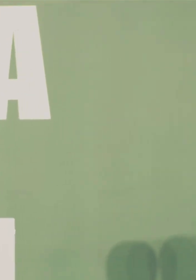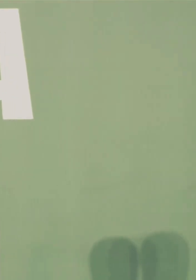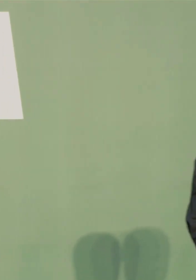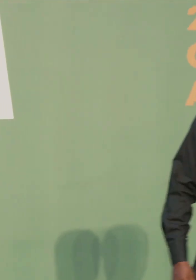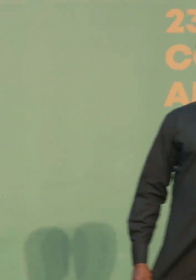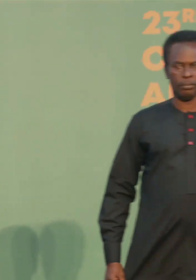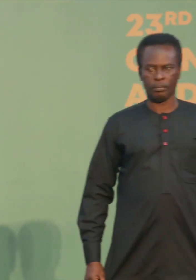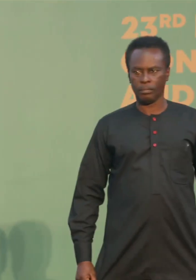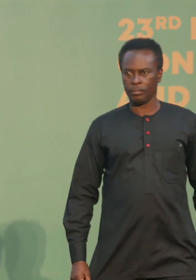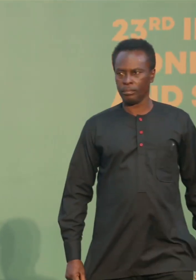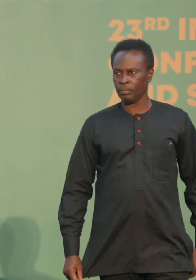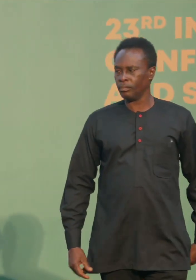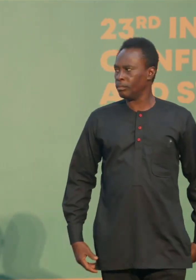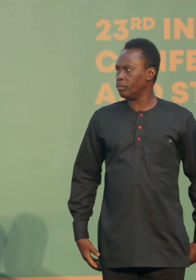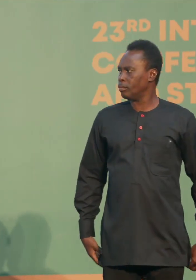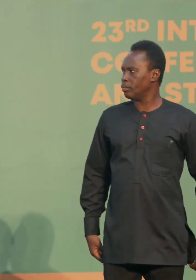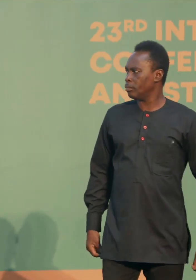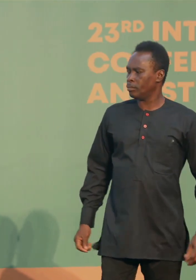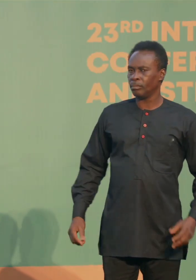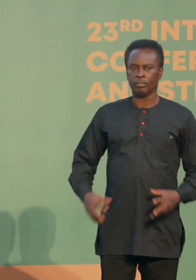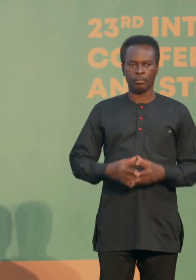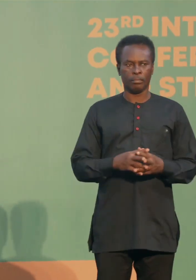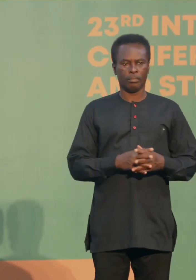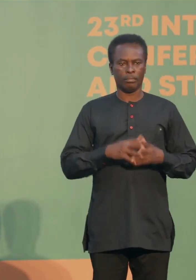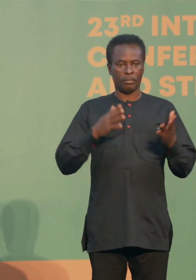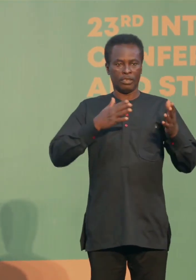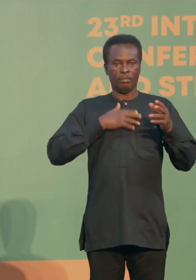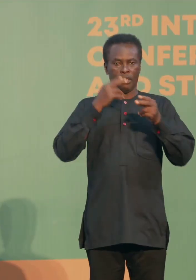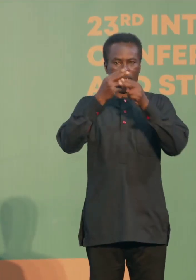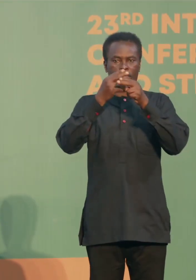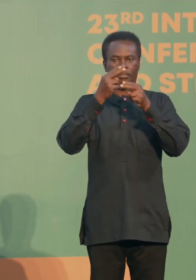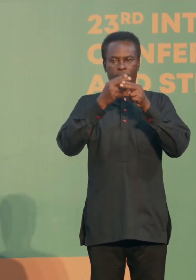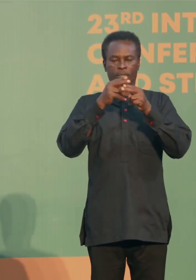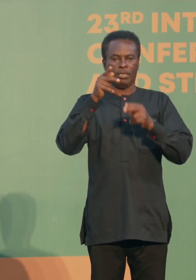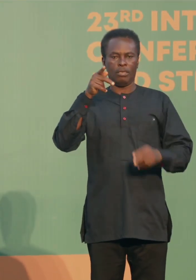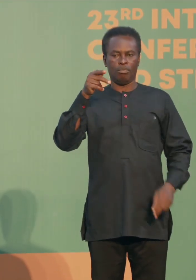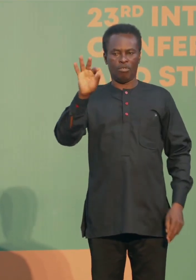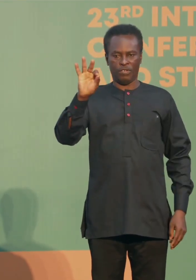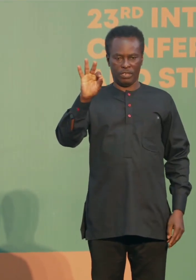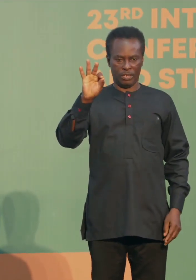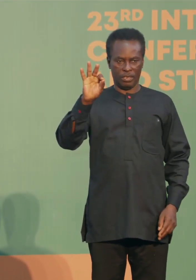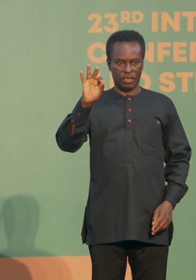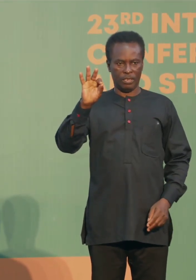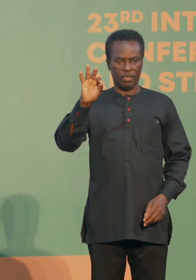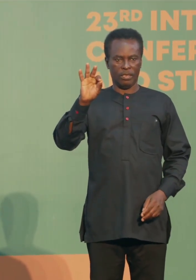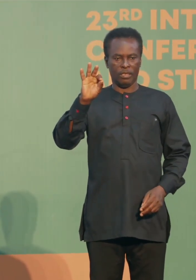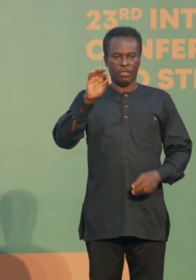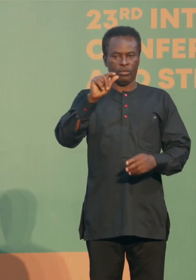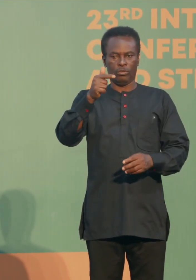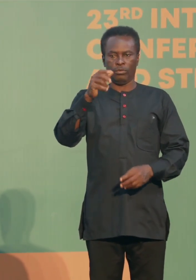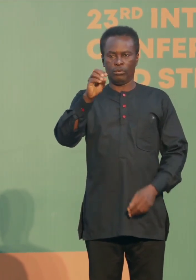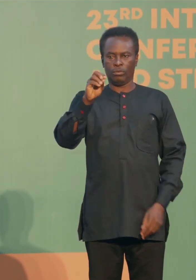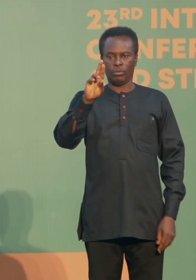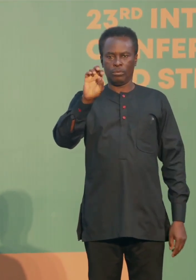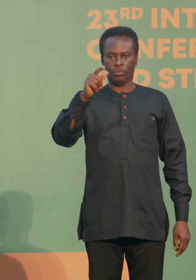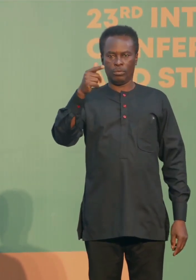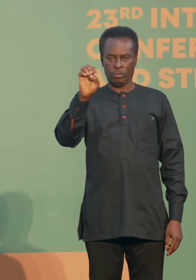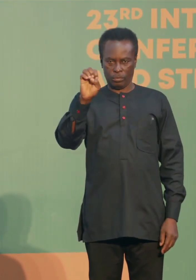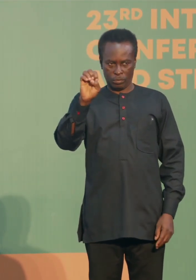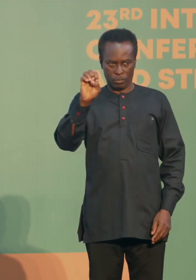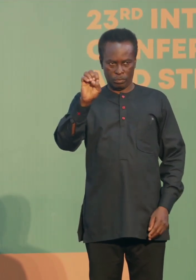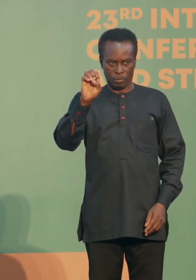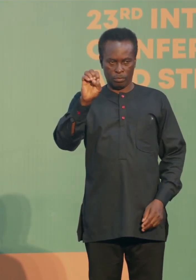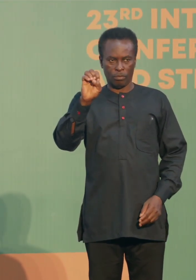I'm Vumbilelo George, professor of University of Kinshasa, Democratic Republic